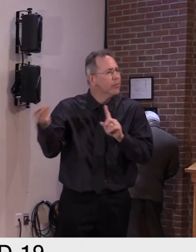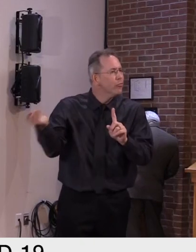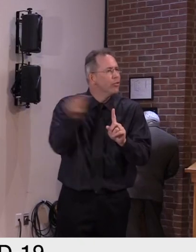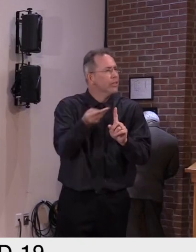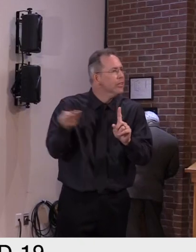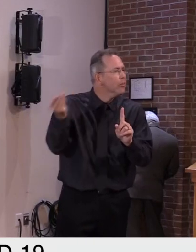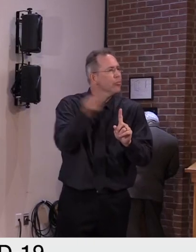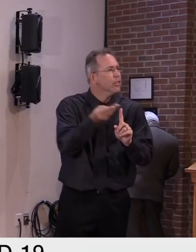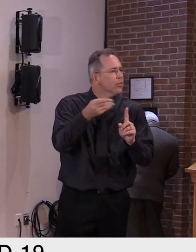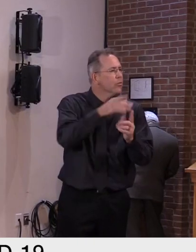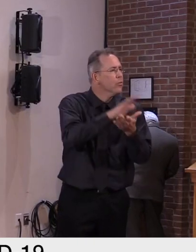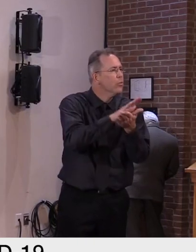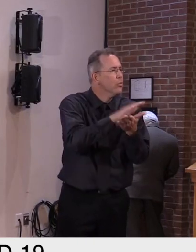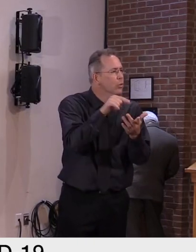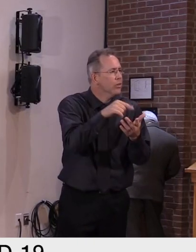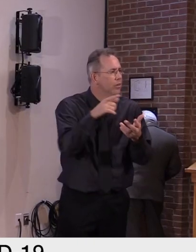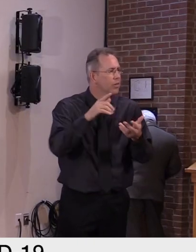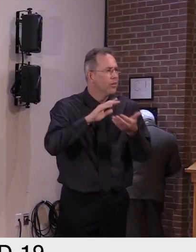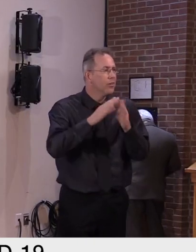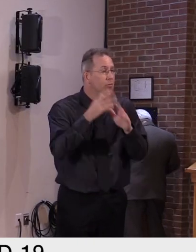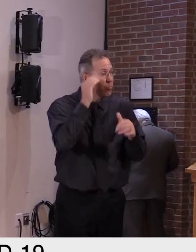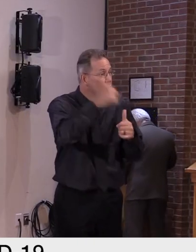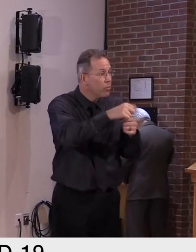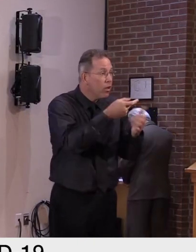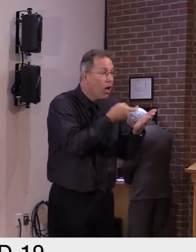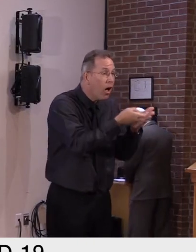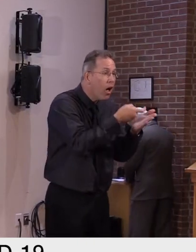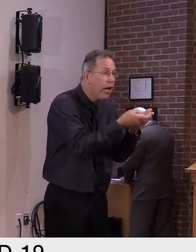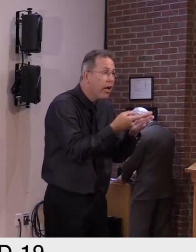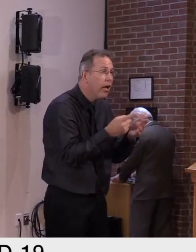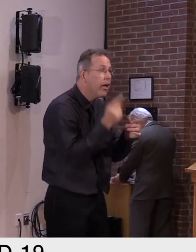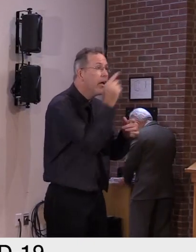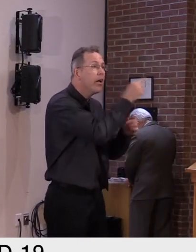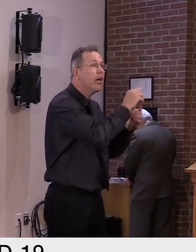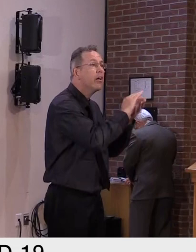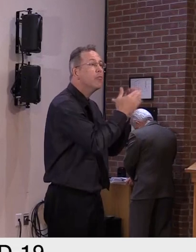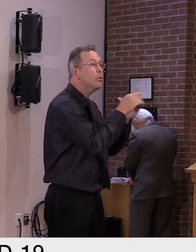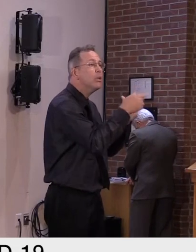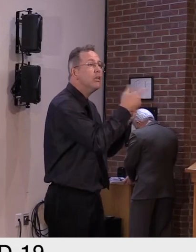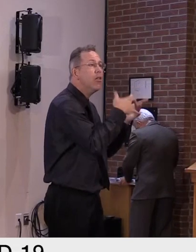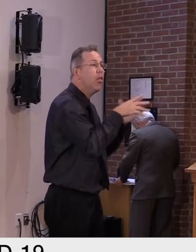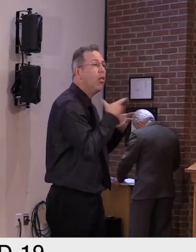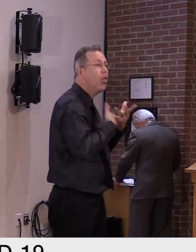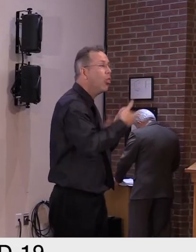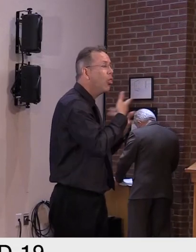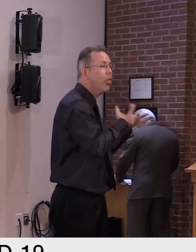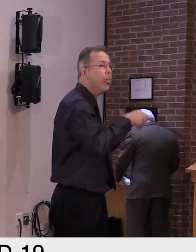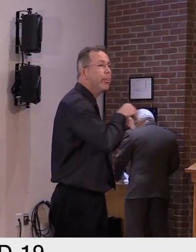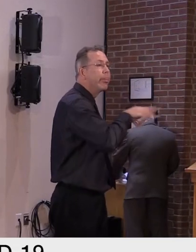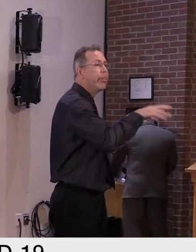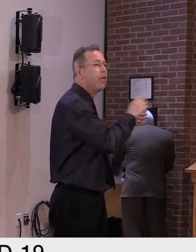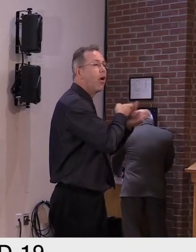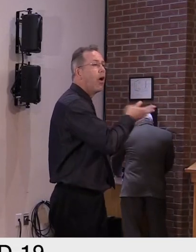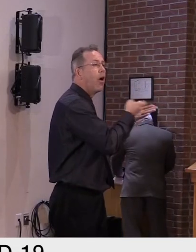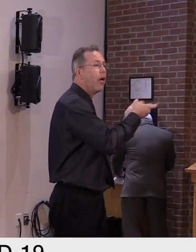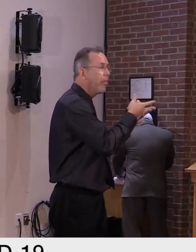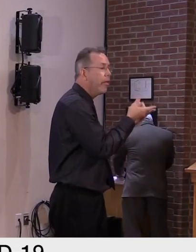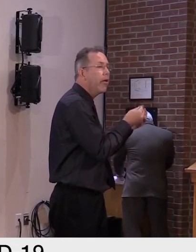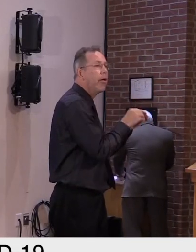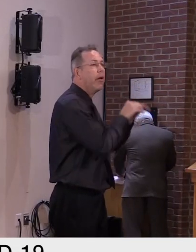workplaces that gets impacted might, you know, have a case that wasn't connected